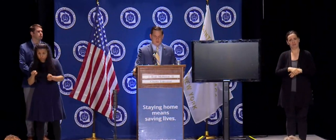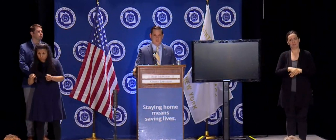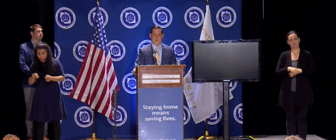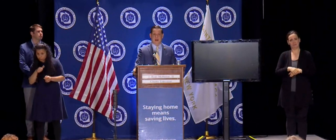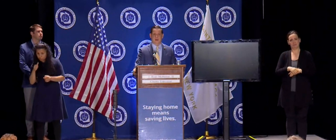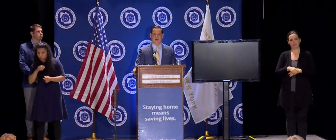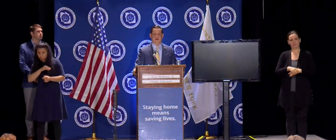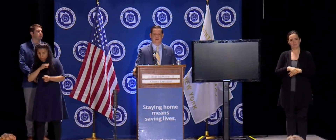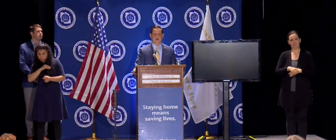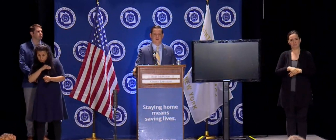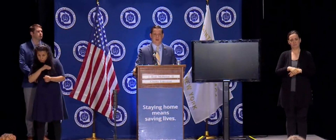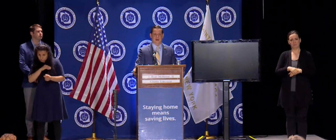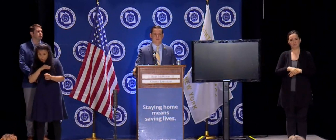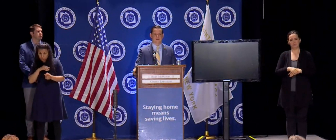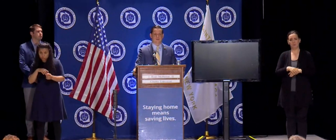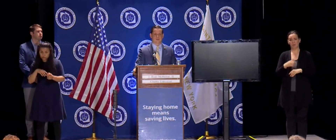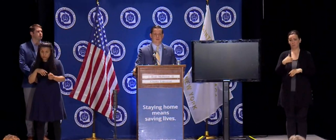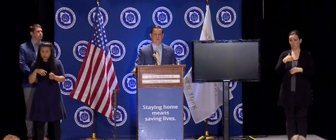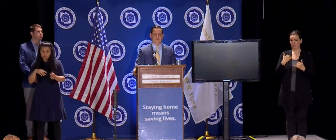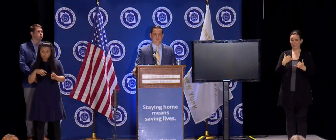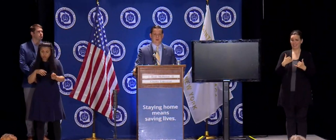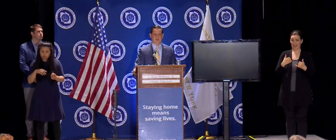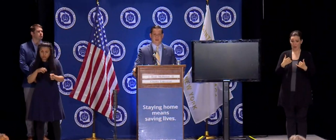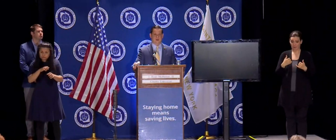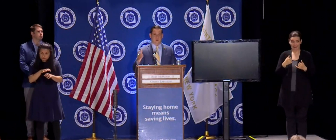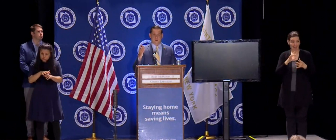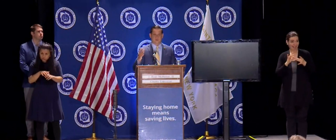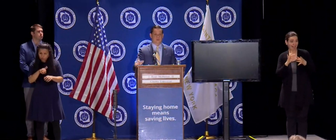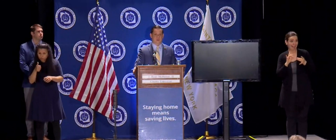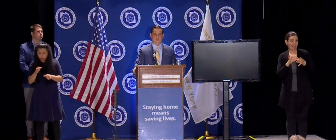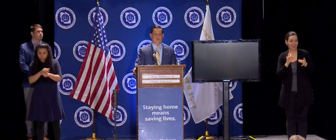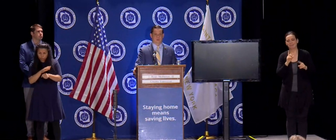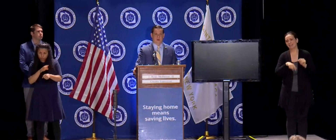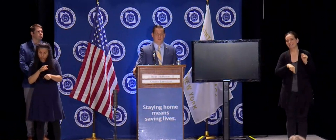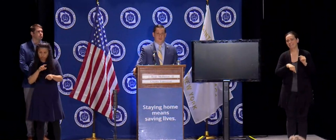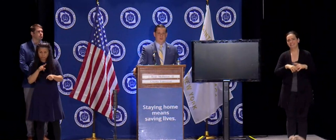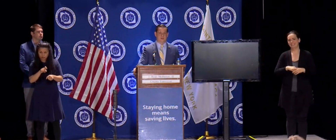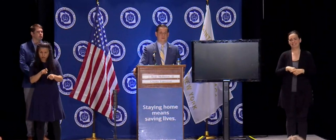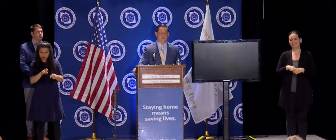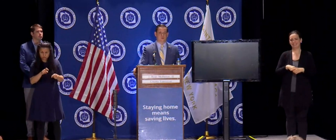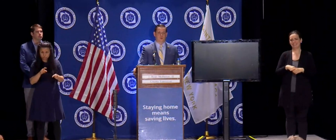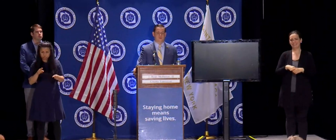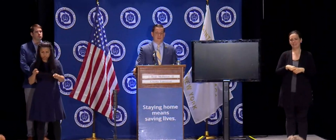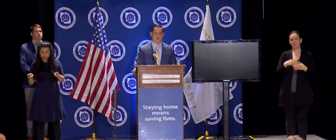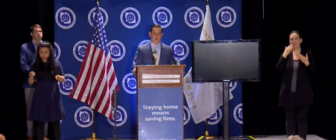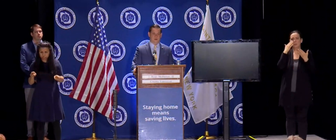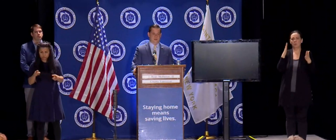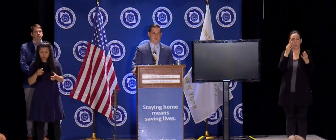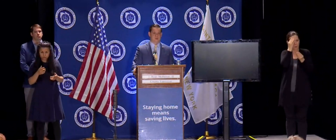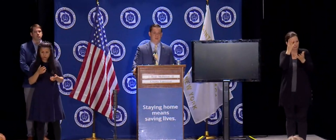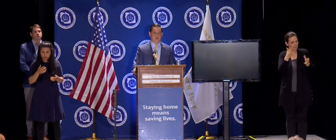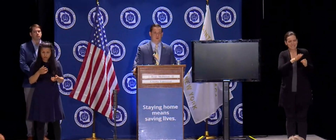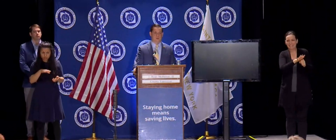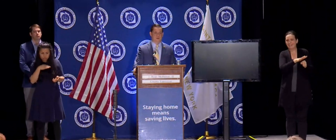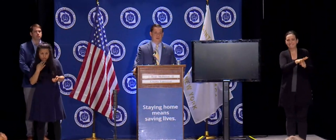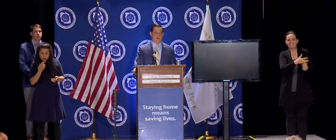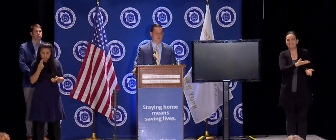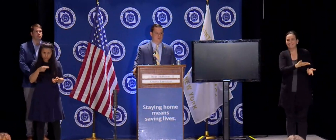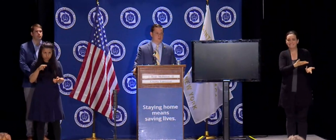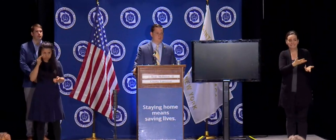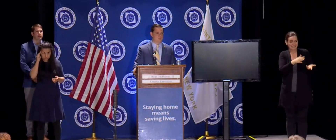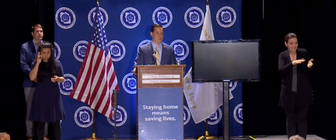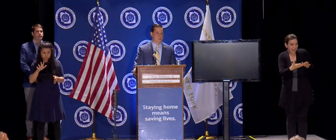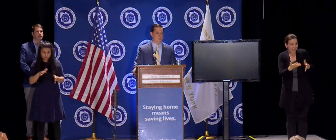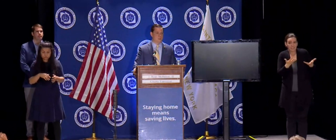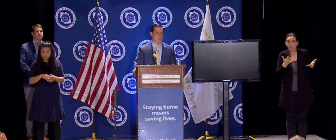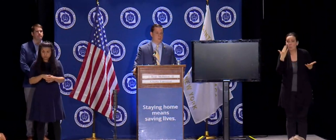real position to comment on all of that outside of what we confirm the numbers that we see on New York State's DOH website that you